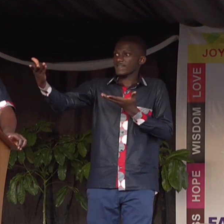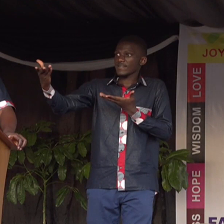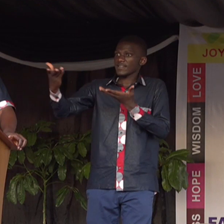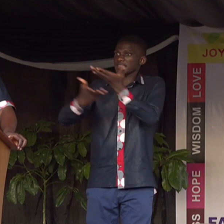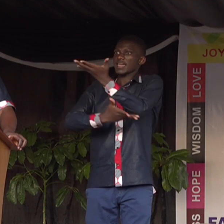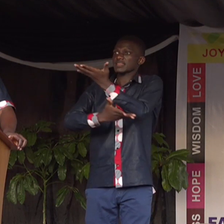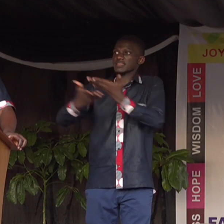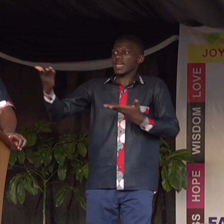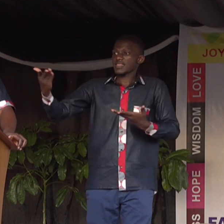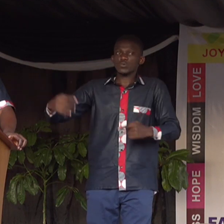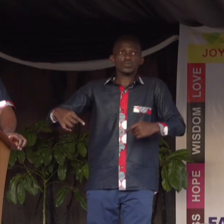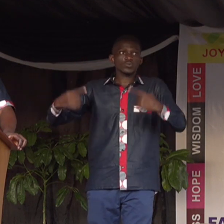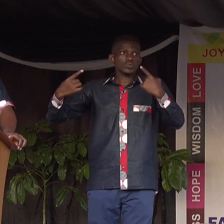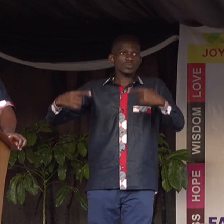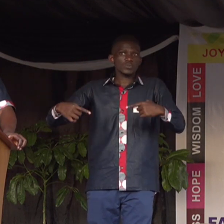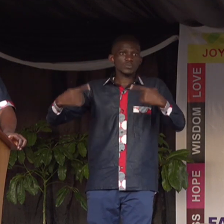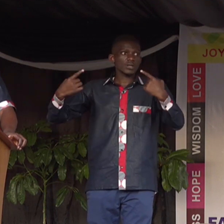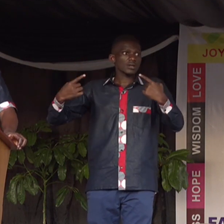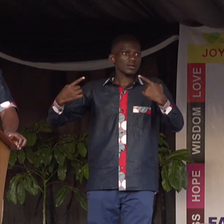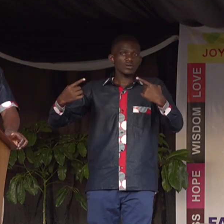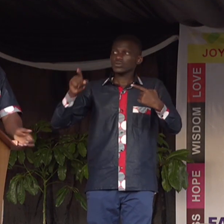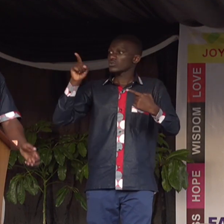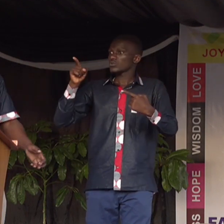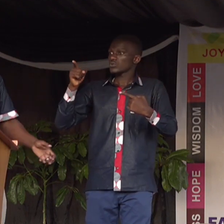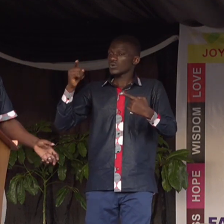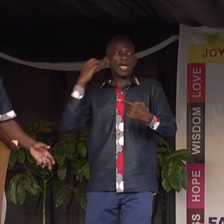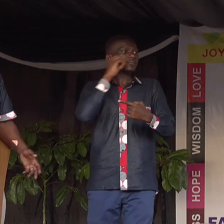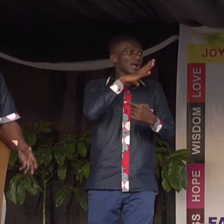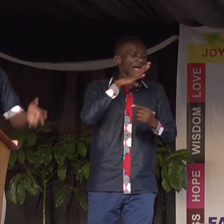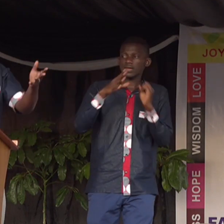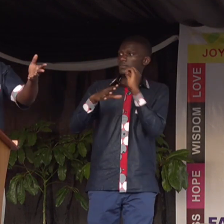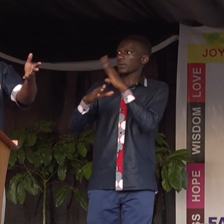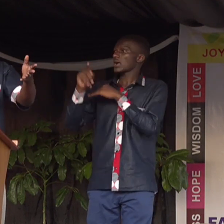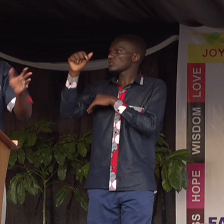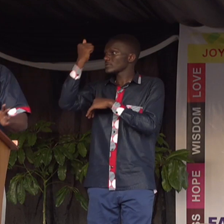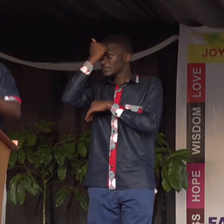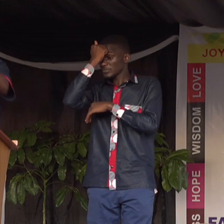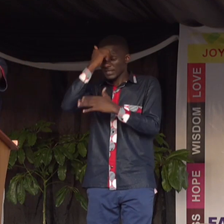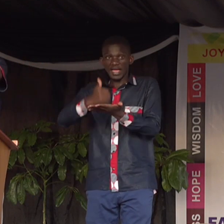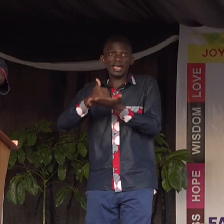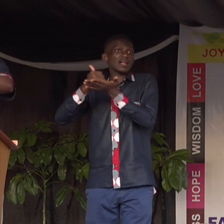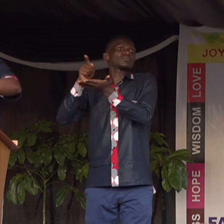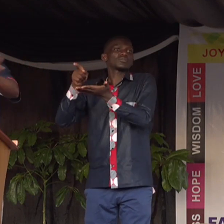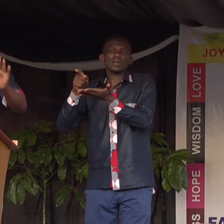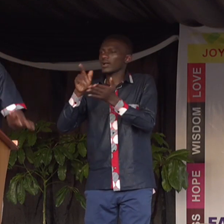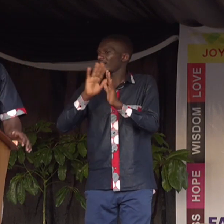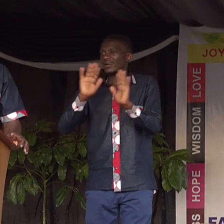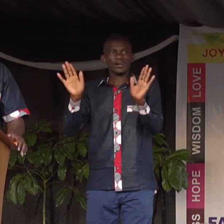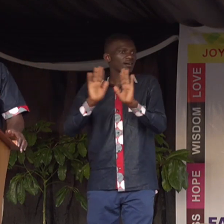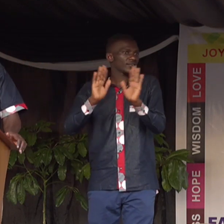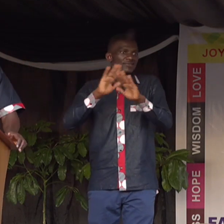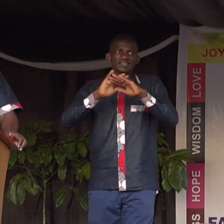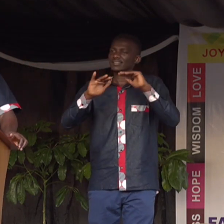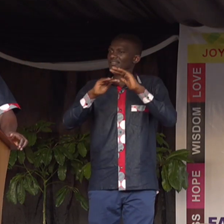stood against one another. Mboli musiru wegwe sena kuyamba simanyi nakola biki ebyo tebibera yo